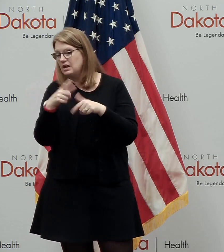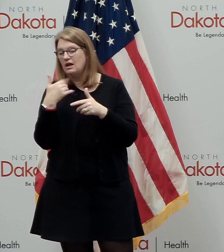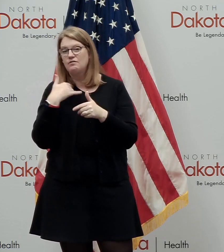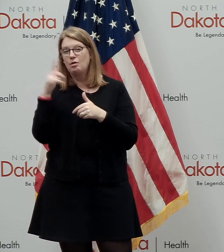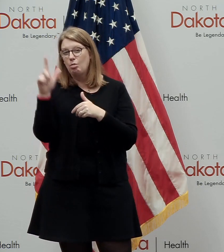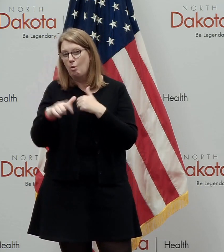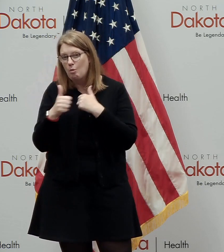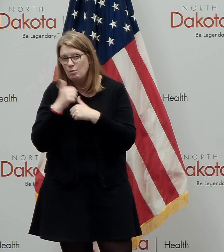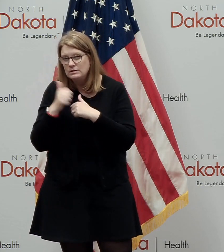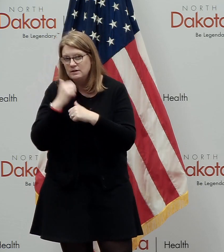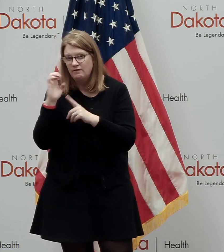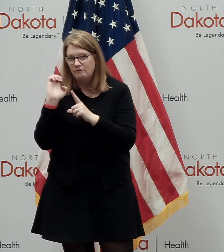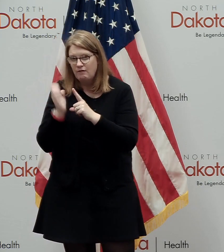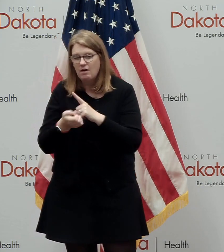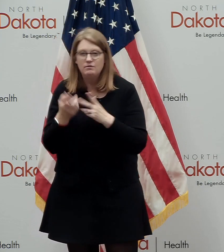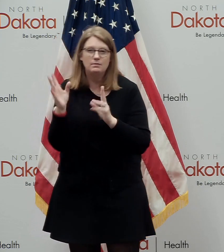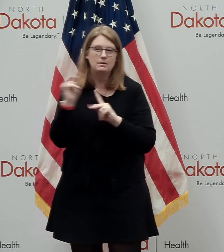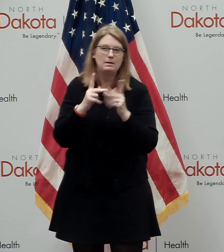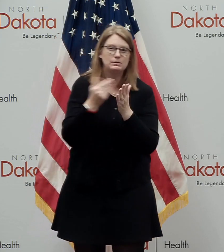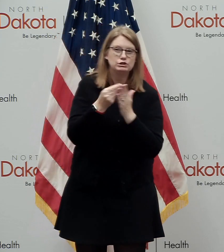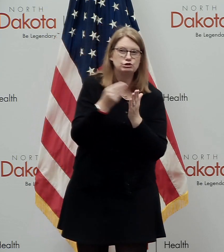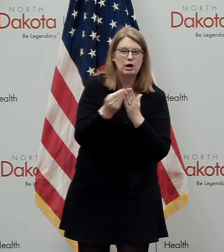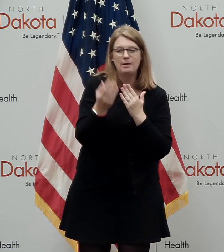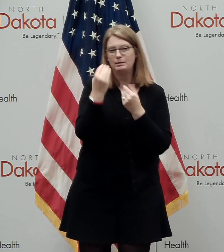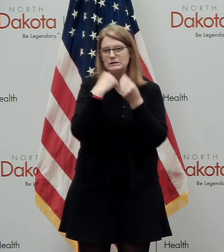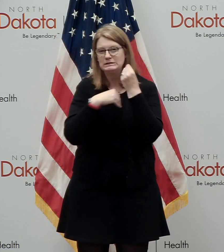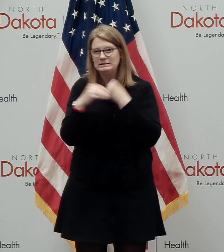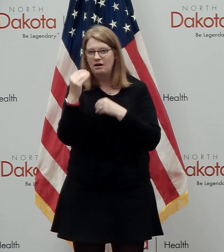risk environment for people to shop or dine or eat.